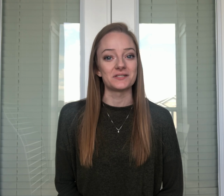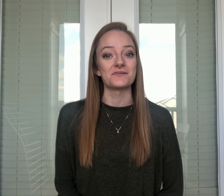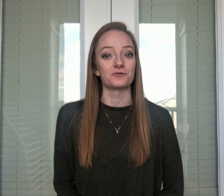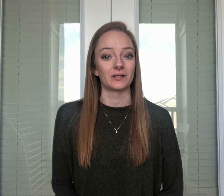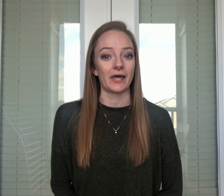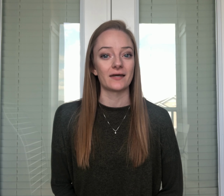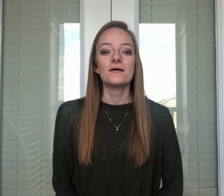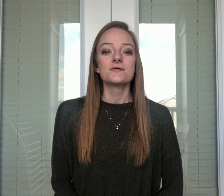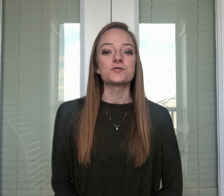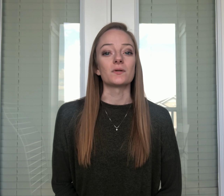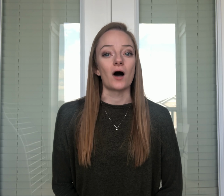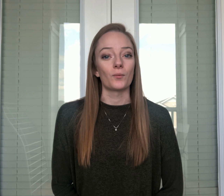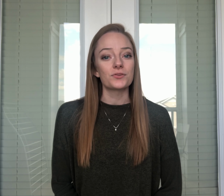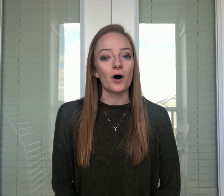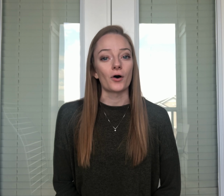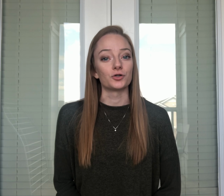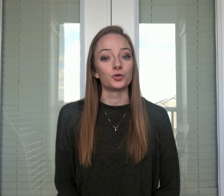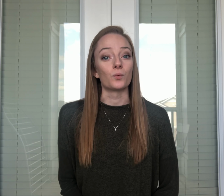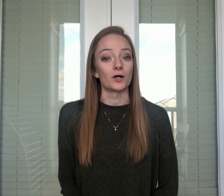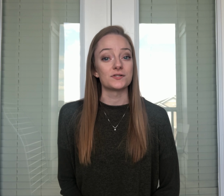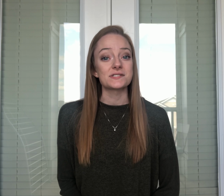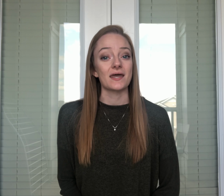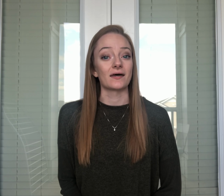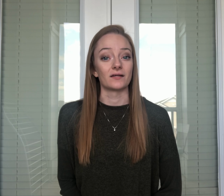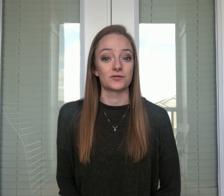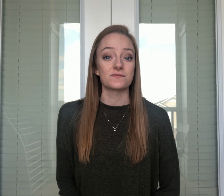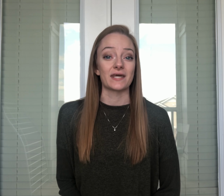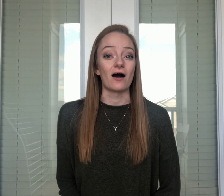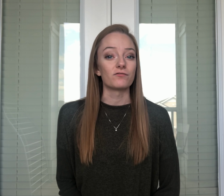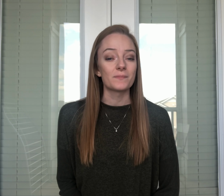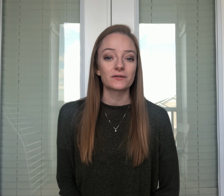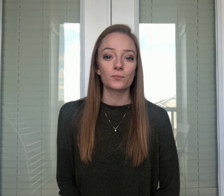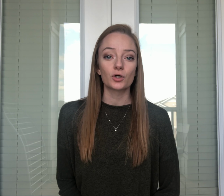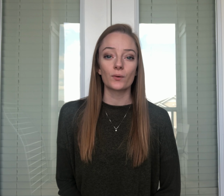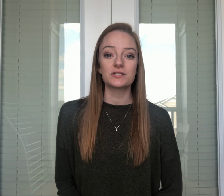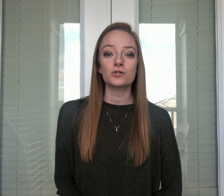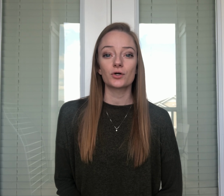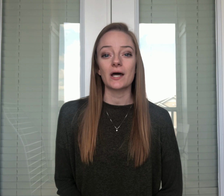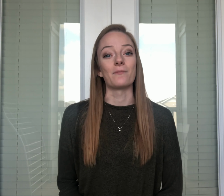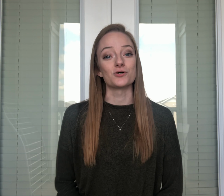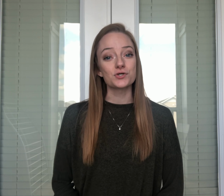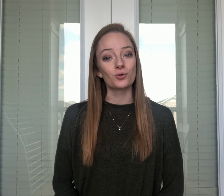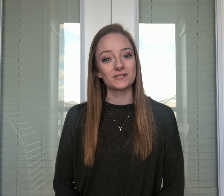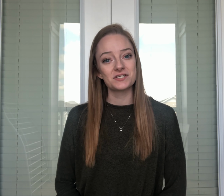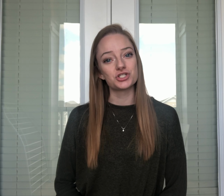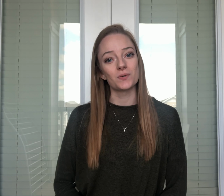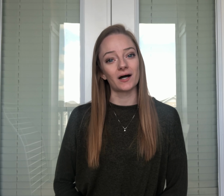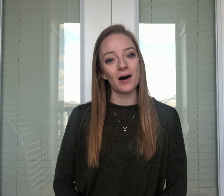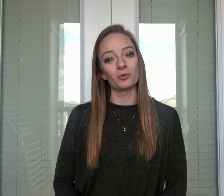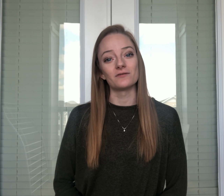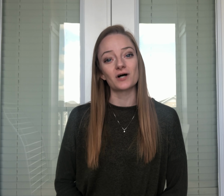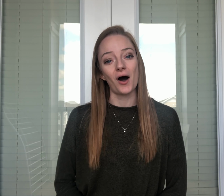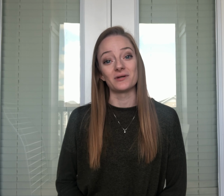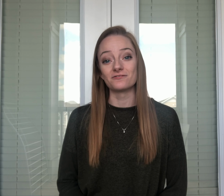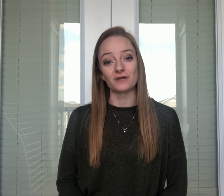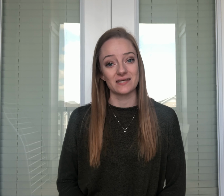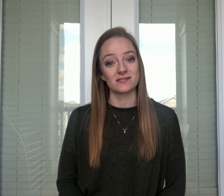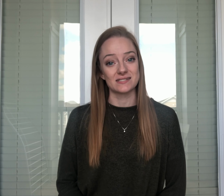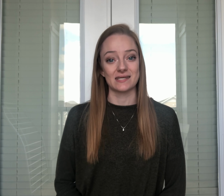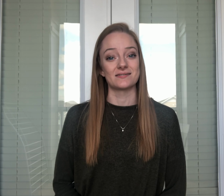differently. So along with our new words and letters of the alphabet that we're going to learn, I'm also going to teach you a couple of common phrases in